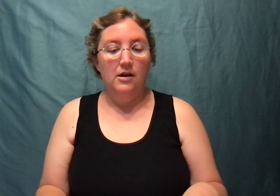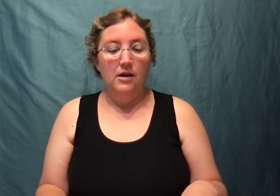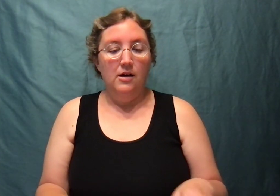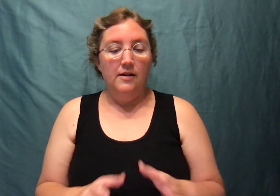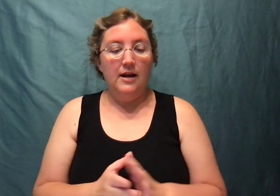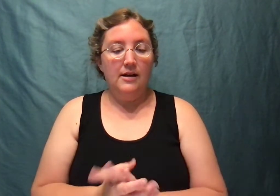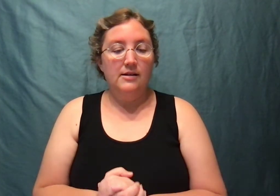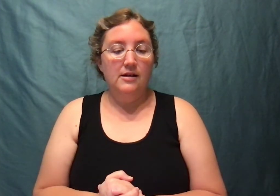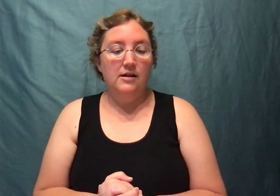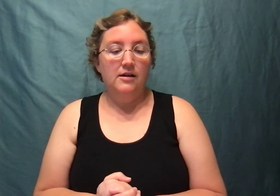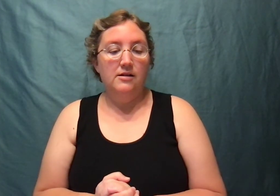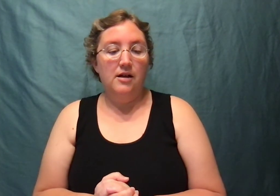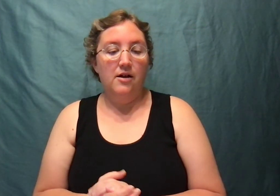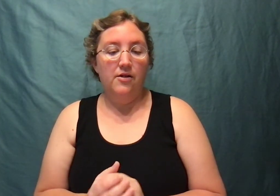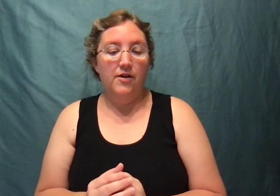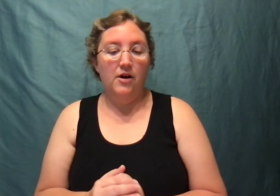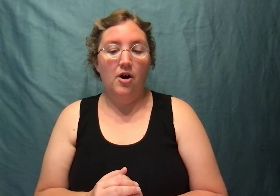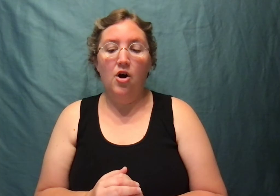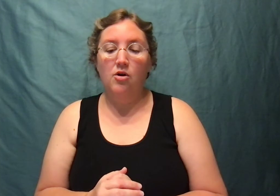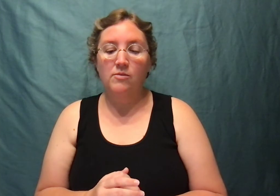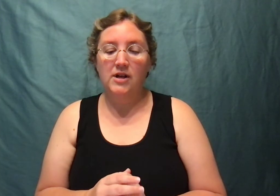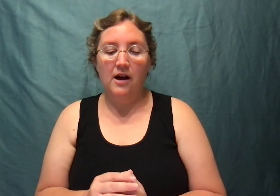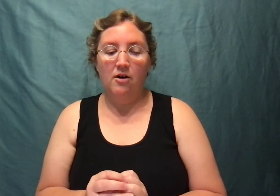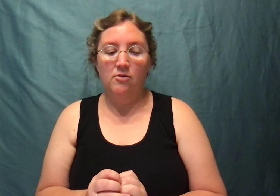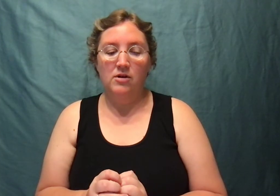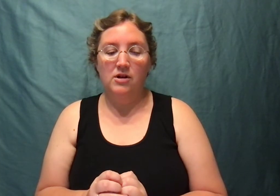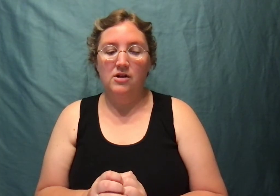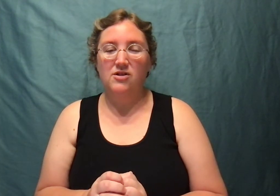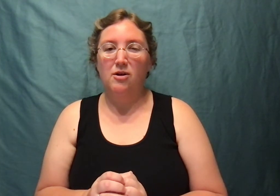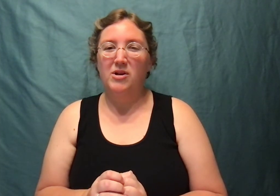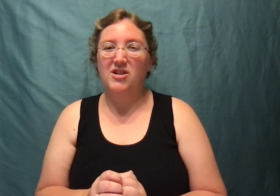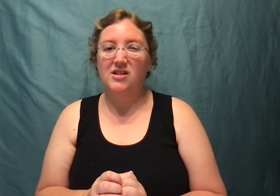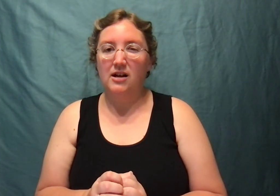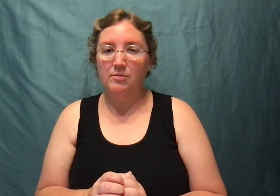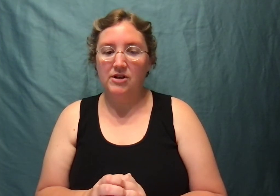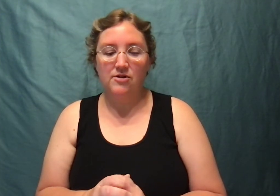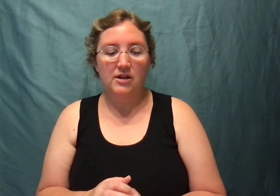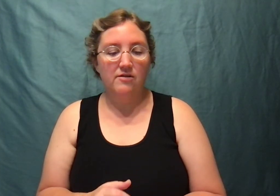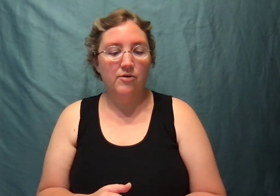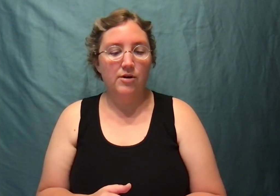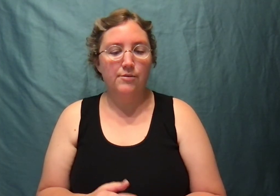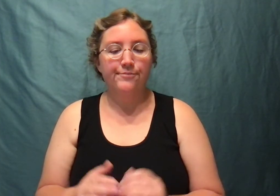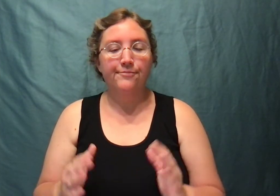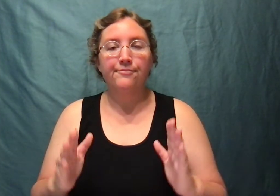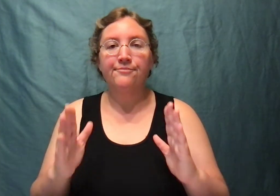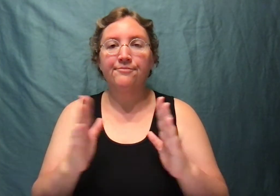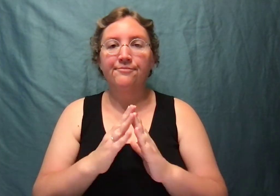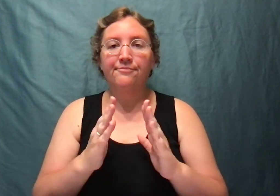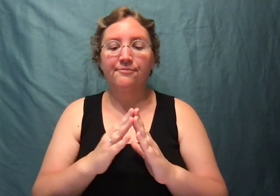The next is the hometown, so I'm going to just sign the pictures again for you.